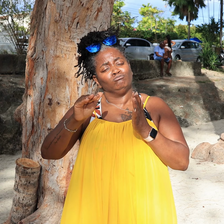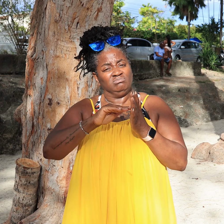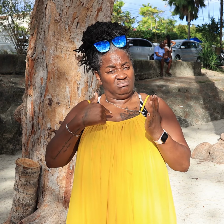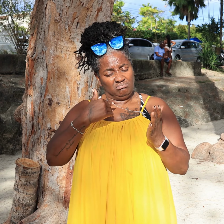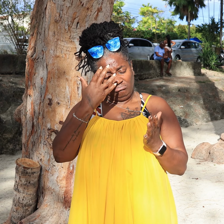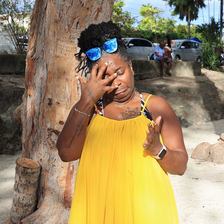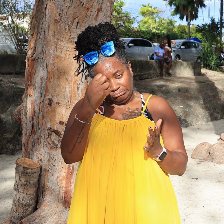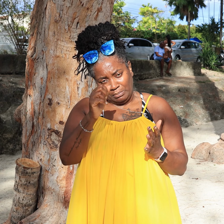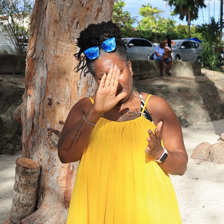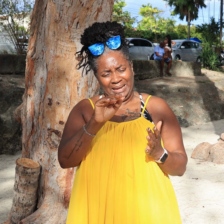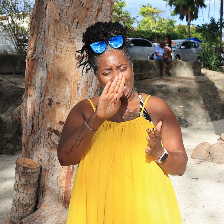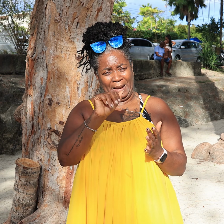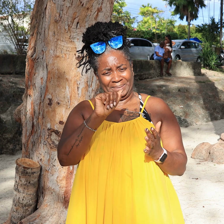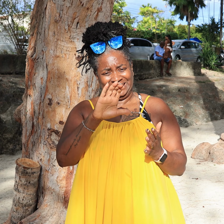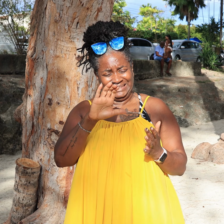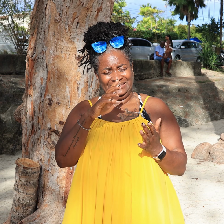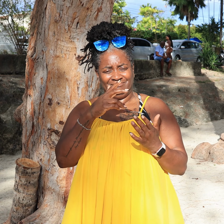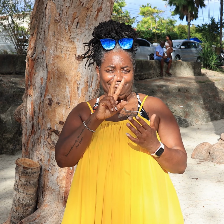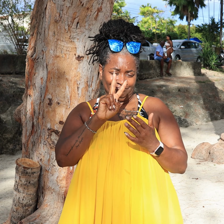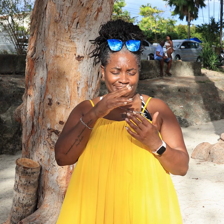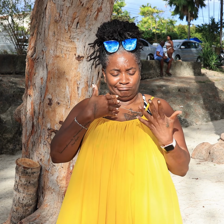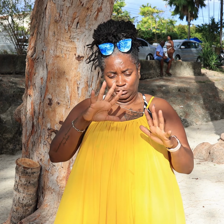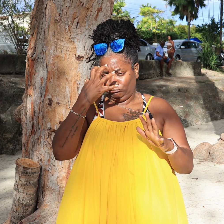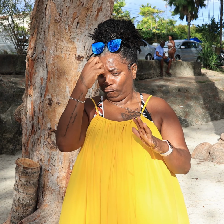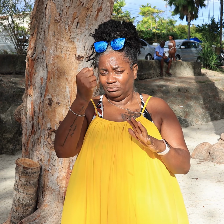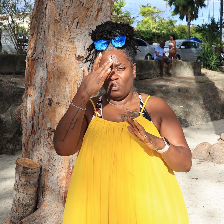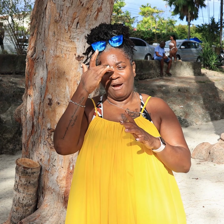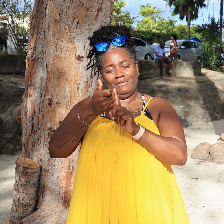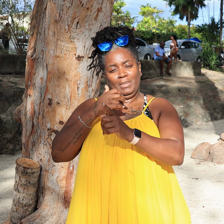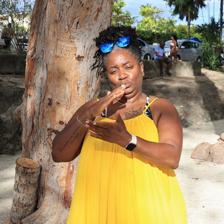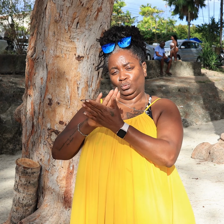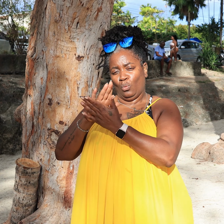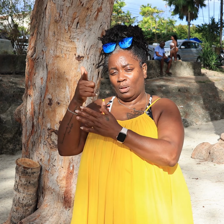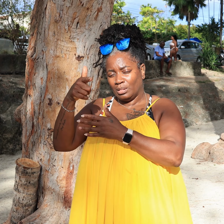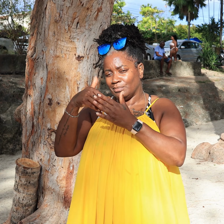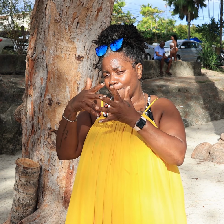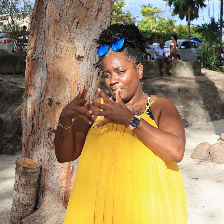it. I had already learned the ABCs from school in America,